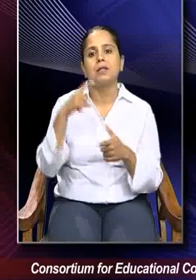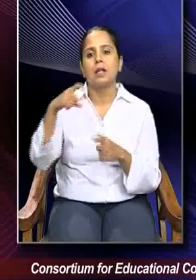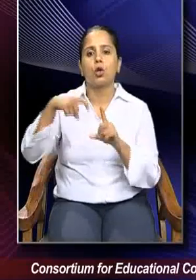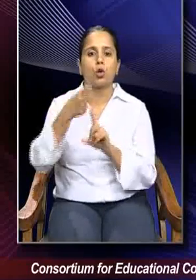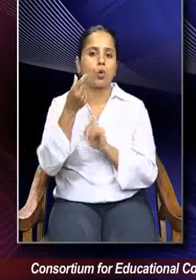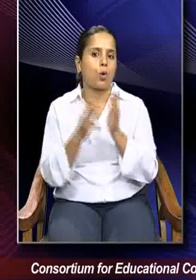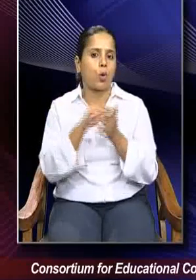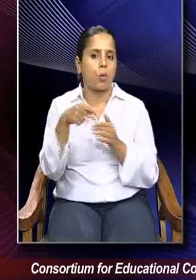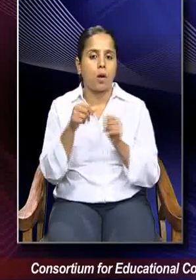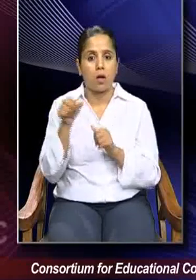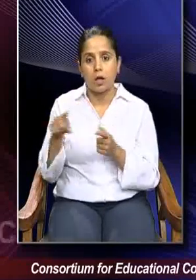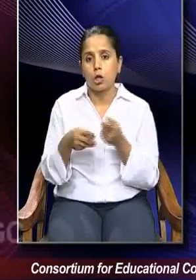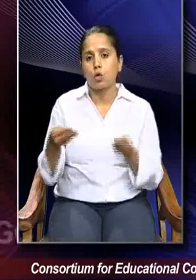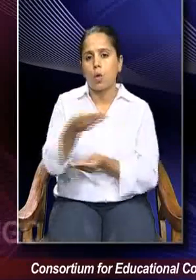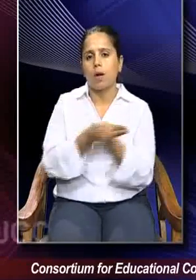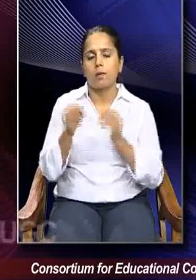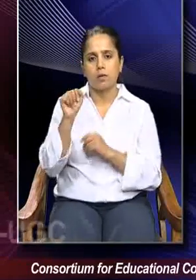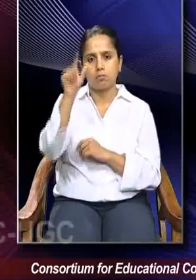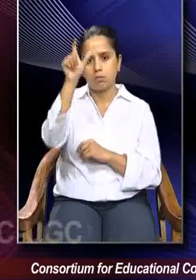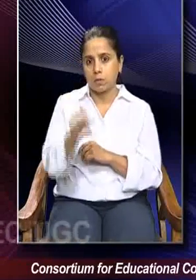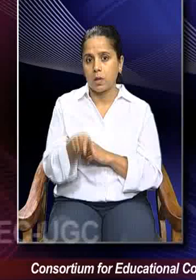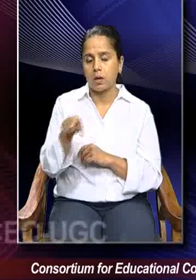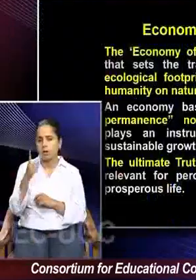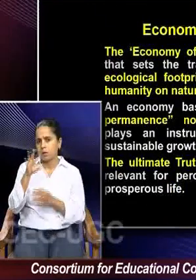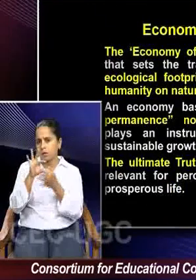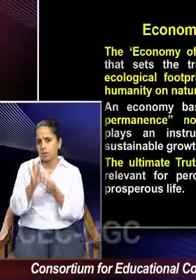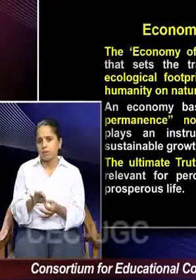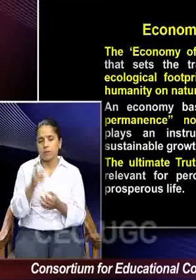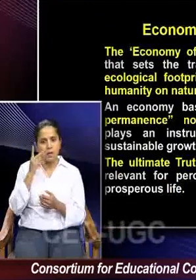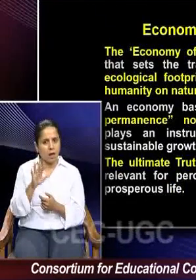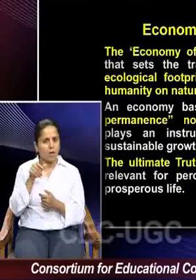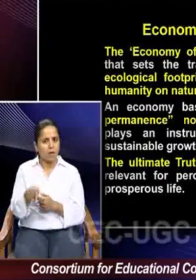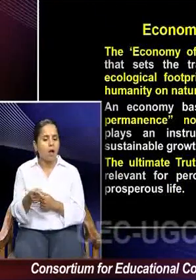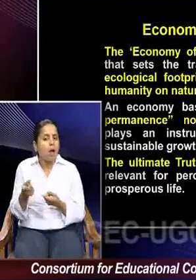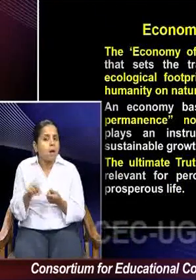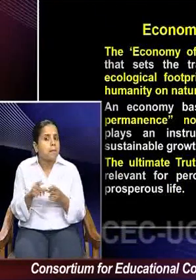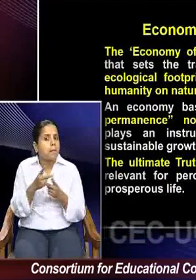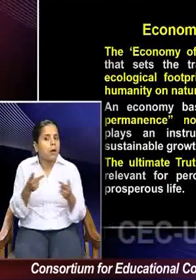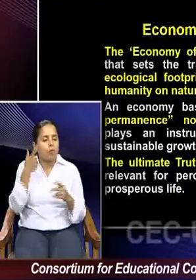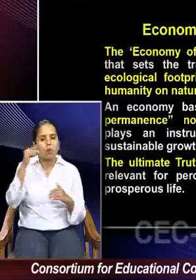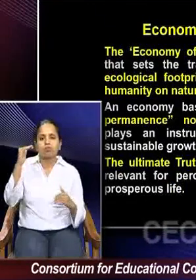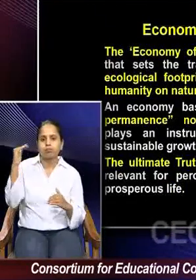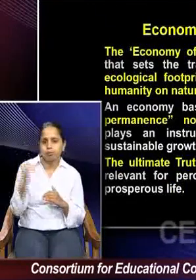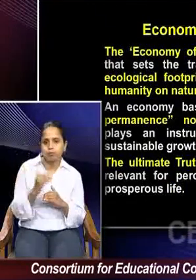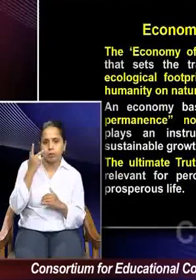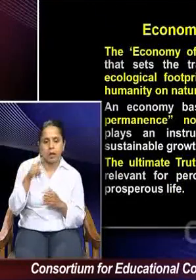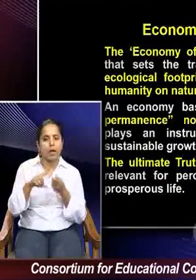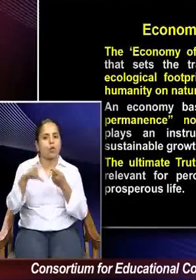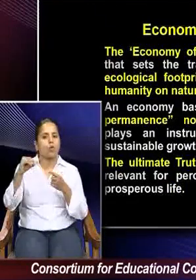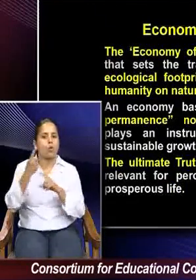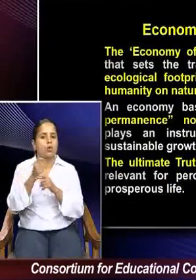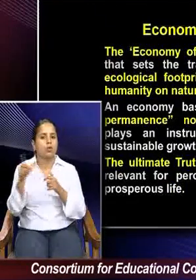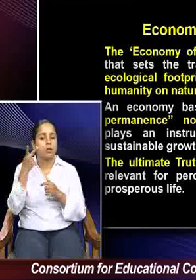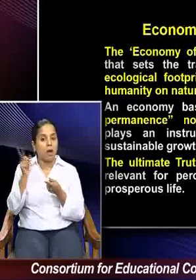was economy of permanence, which is a notion that sets the trajectory for reducing ecological